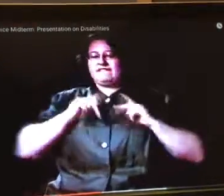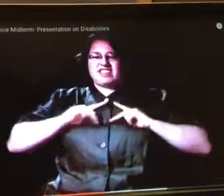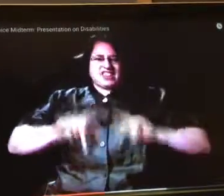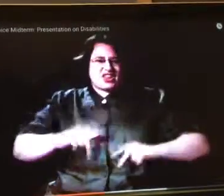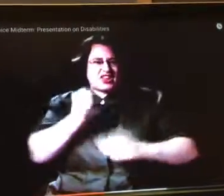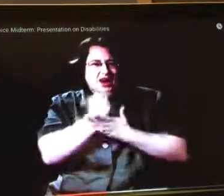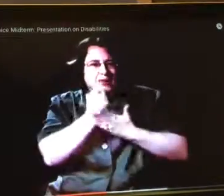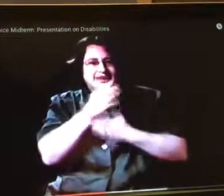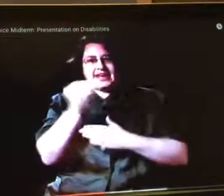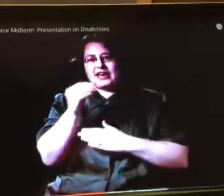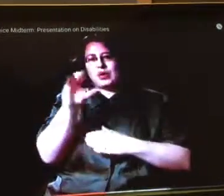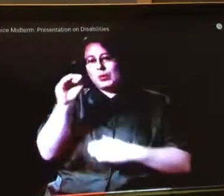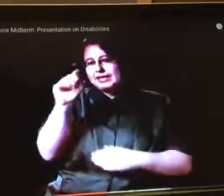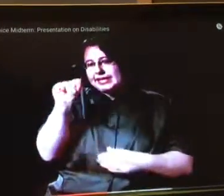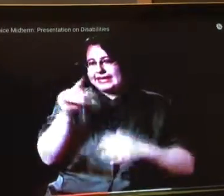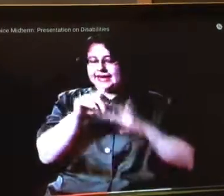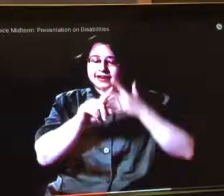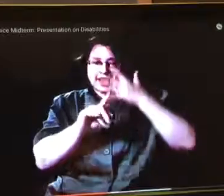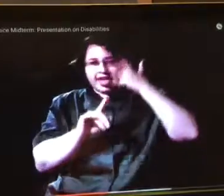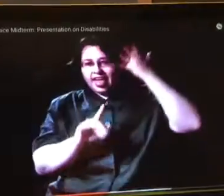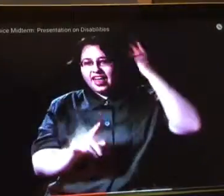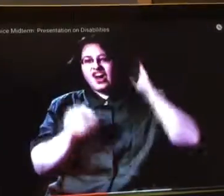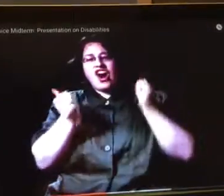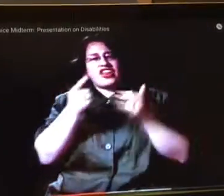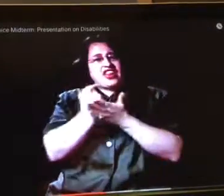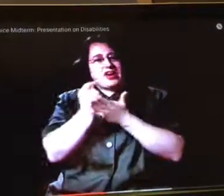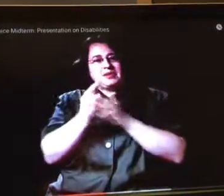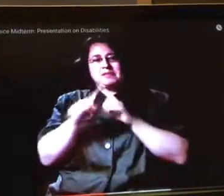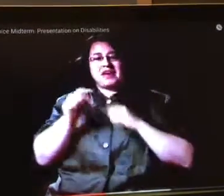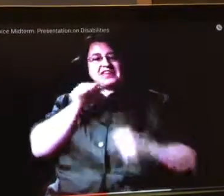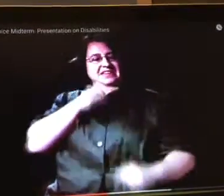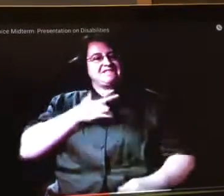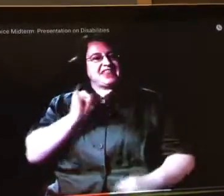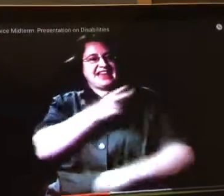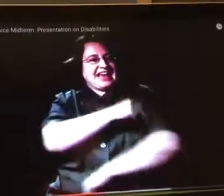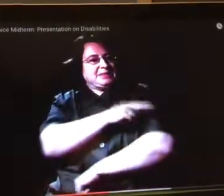Parent student therapy, physical therapy, and occupational therapy, all the kinds of therapy.